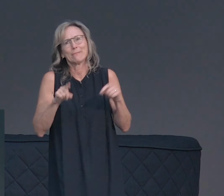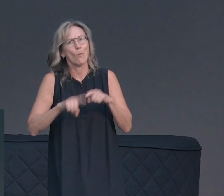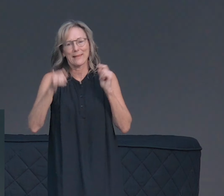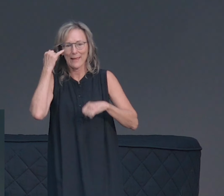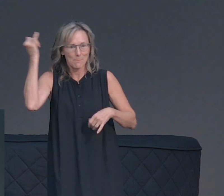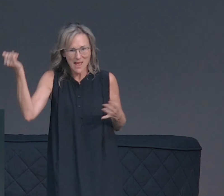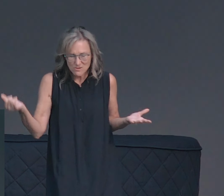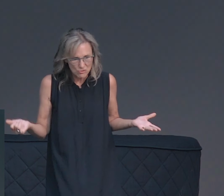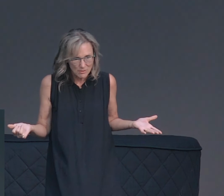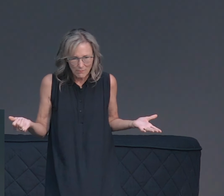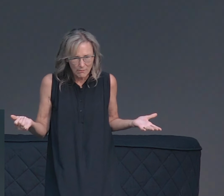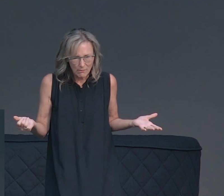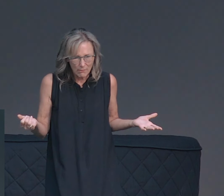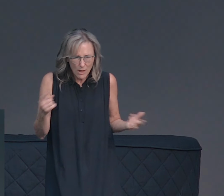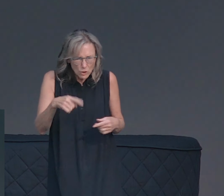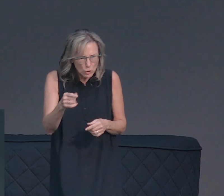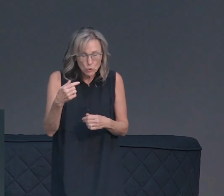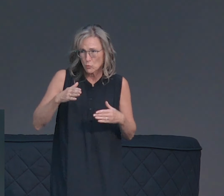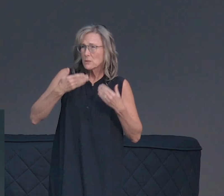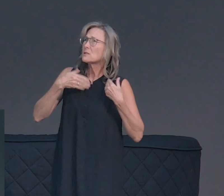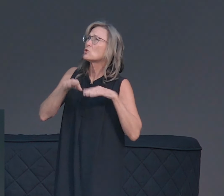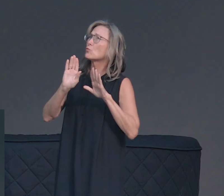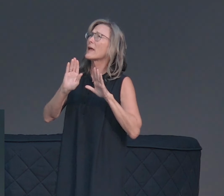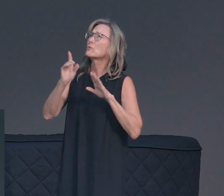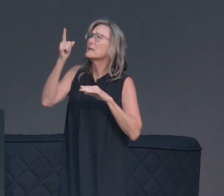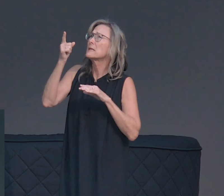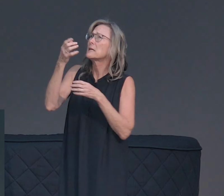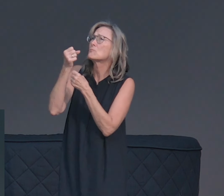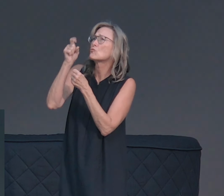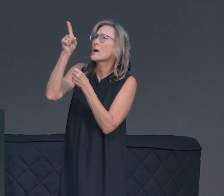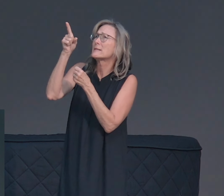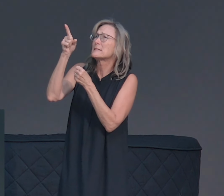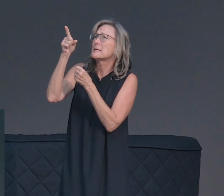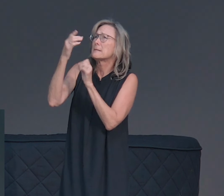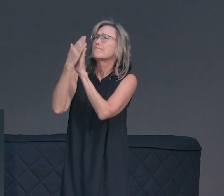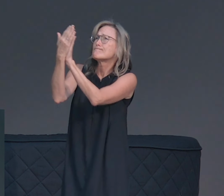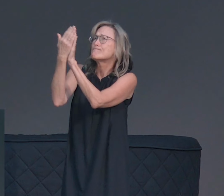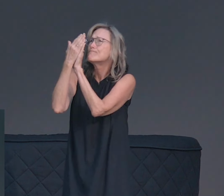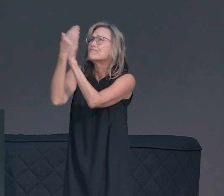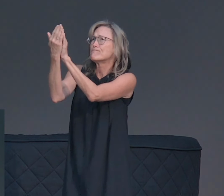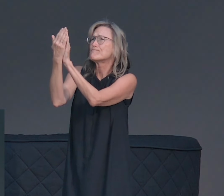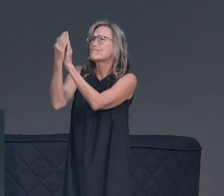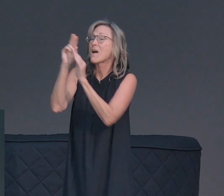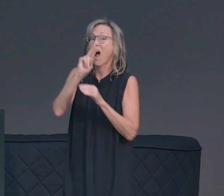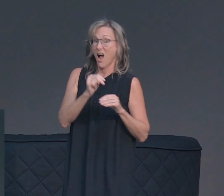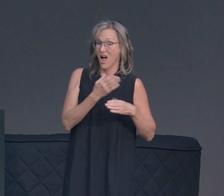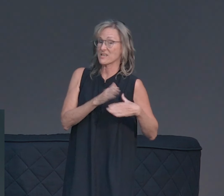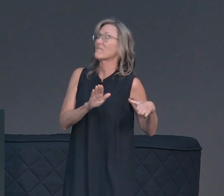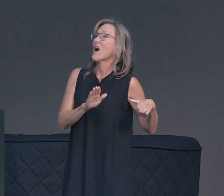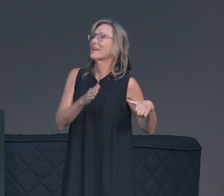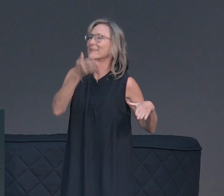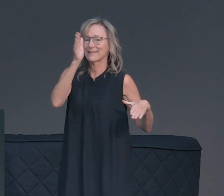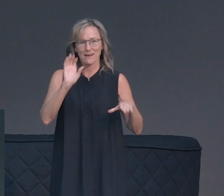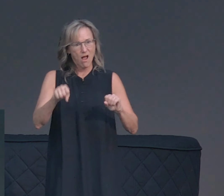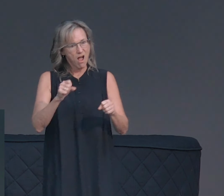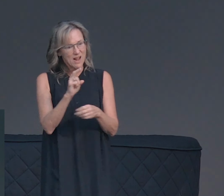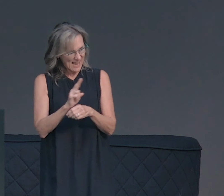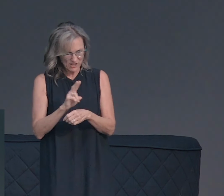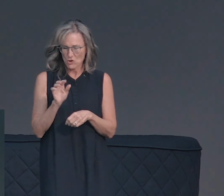Did you know that your surrender to God and your trust in His wisdom and your undivided devotion to God could be used by God to